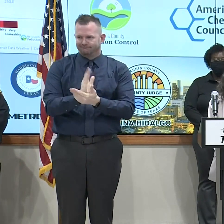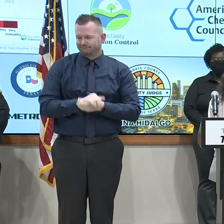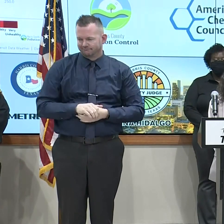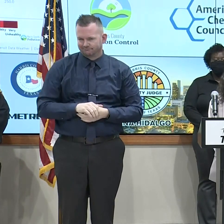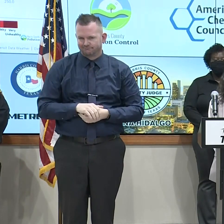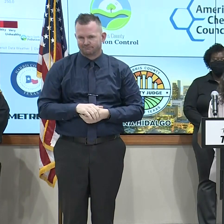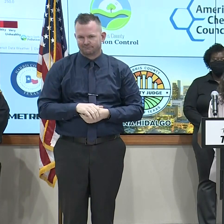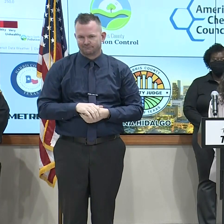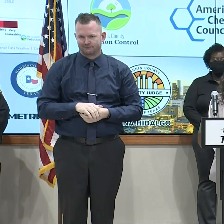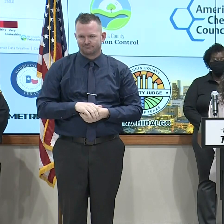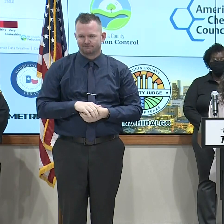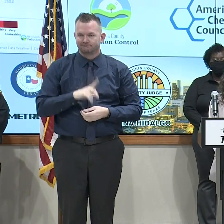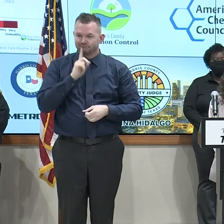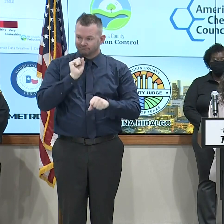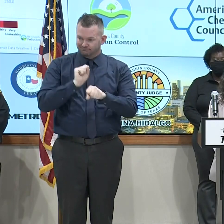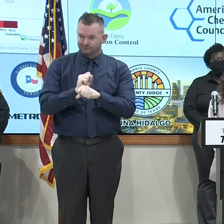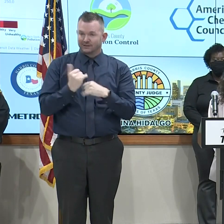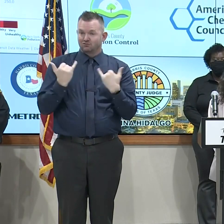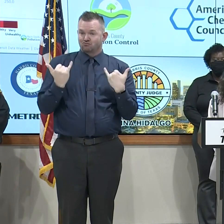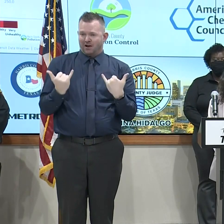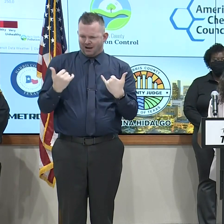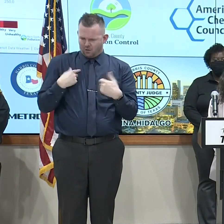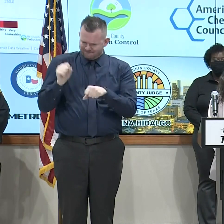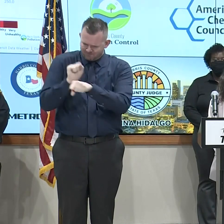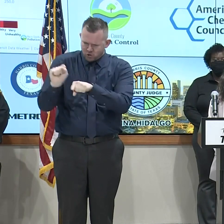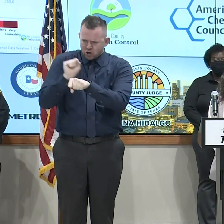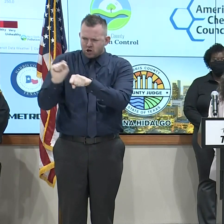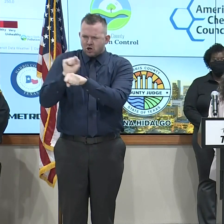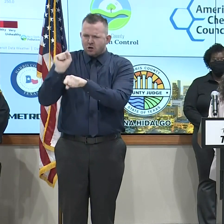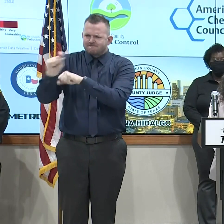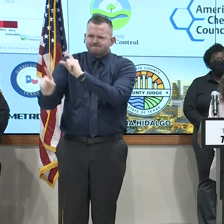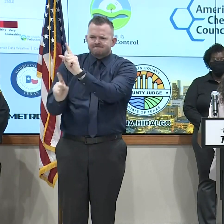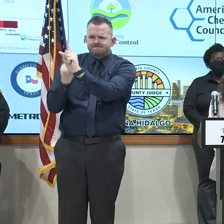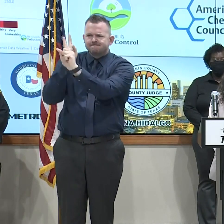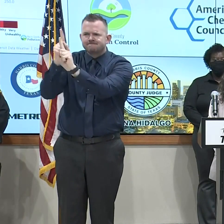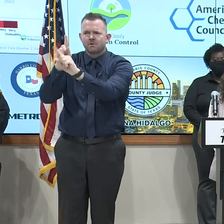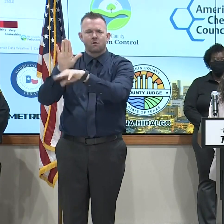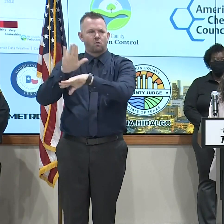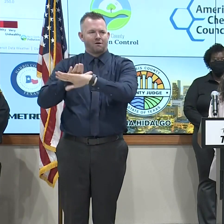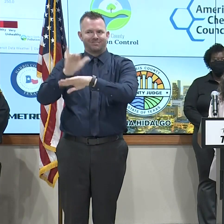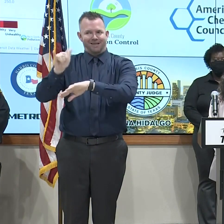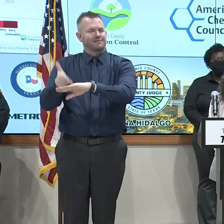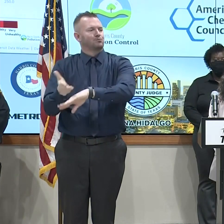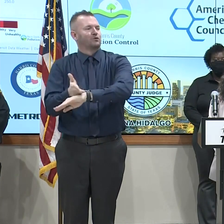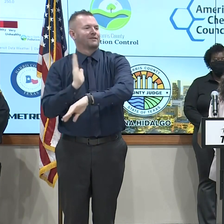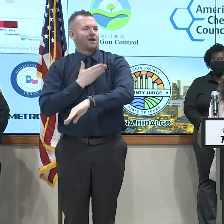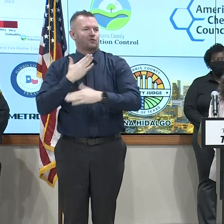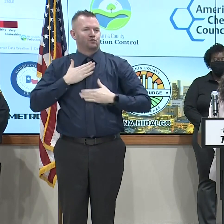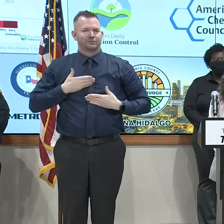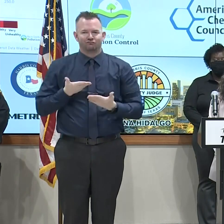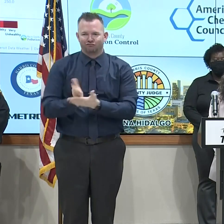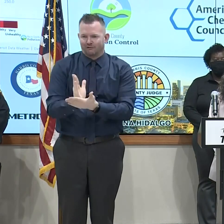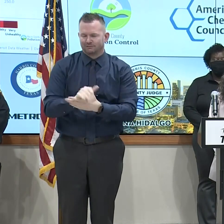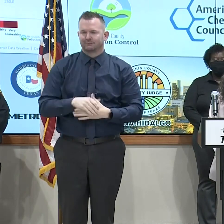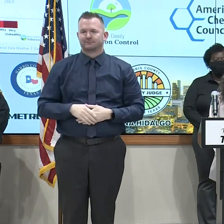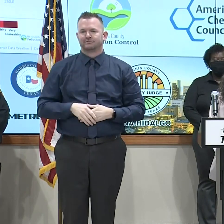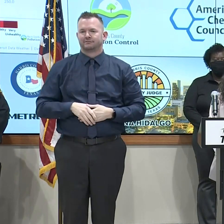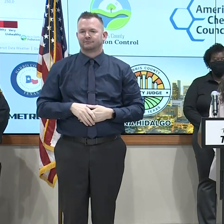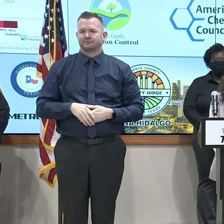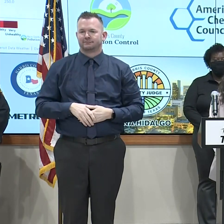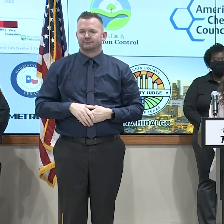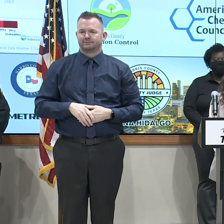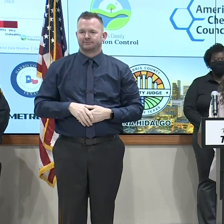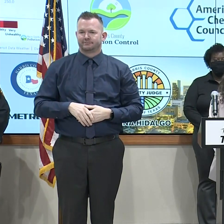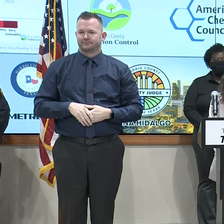acting accordingly to protect that right. Look, we're the nation's center for energy production,